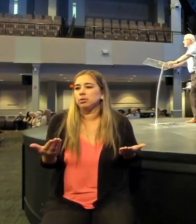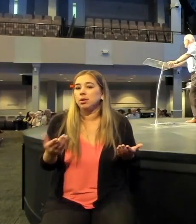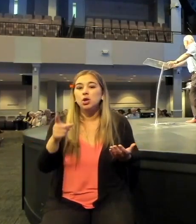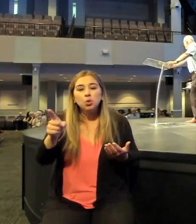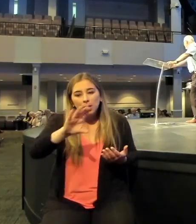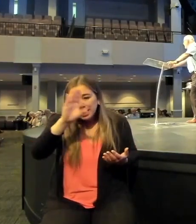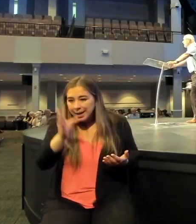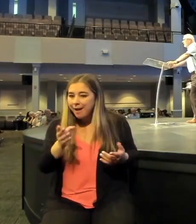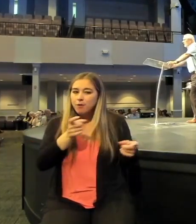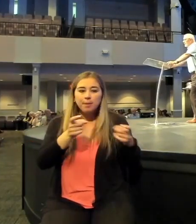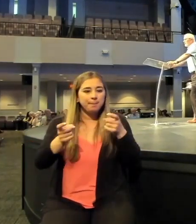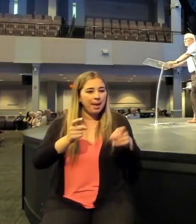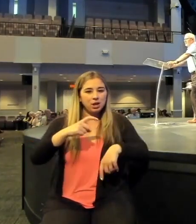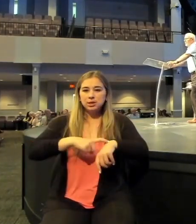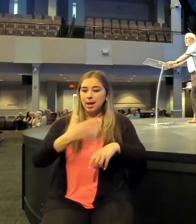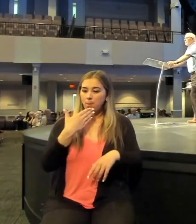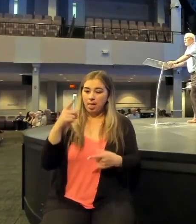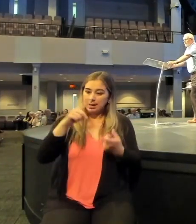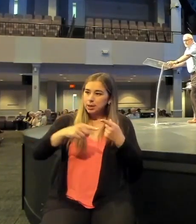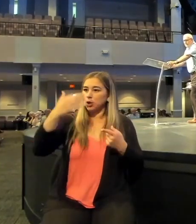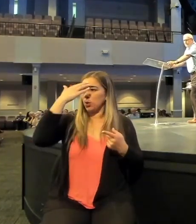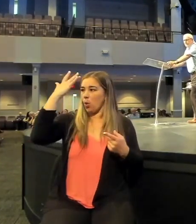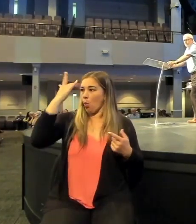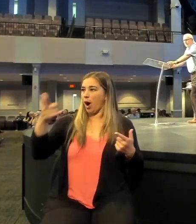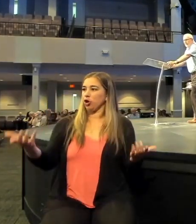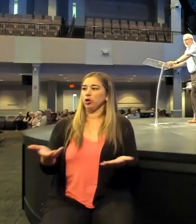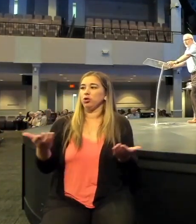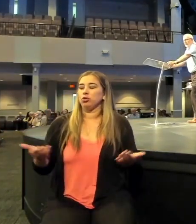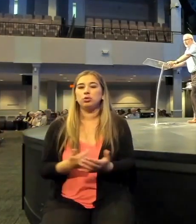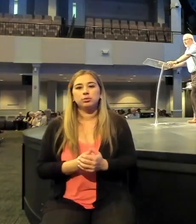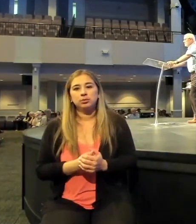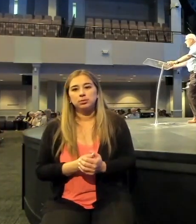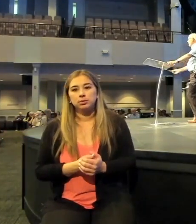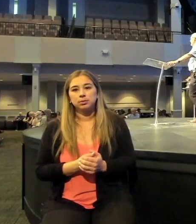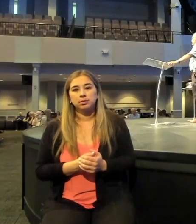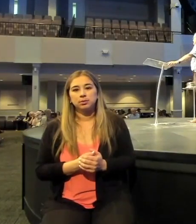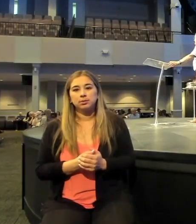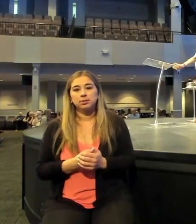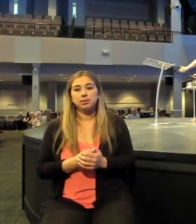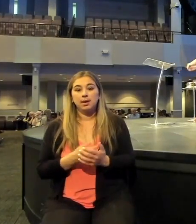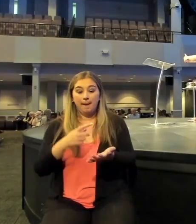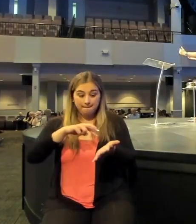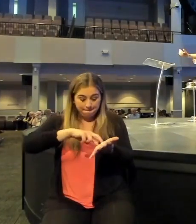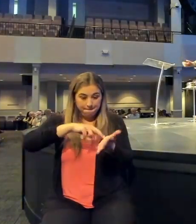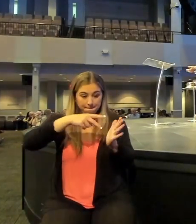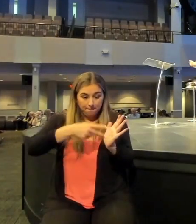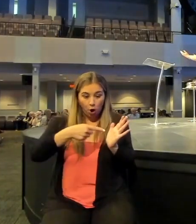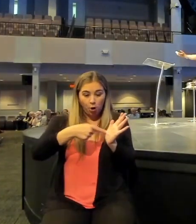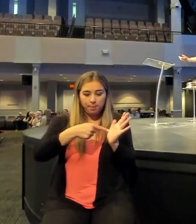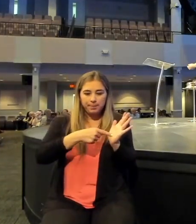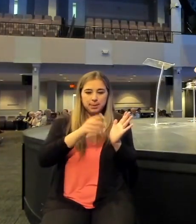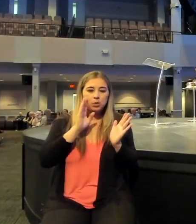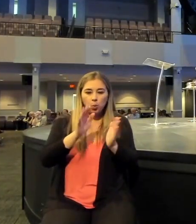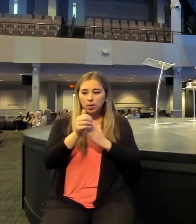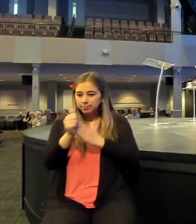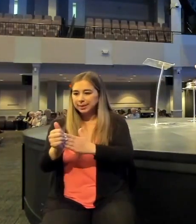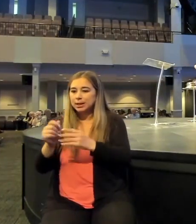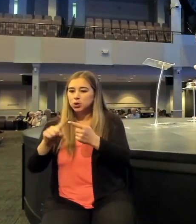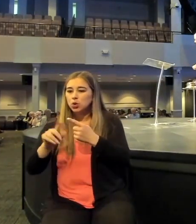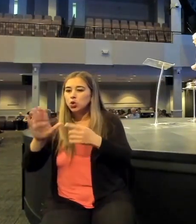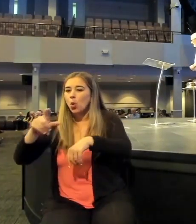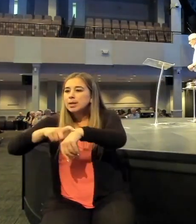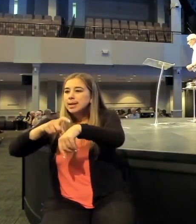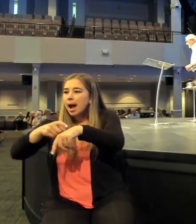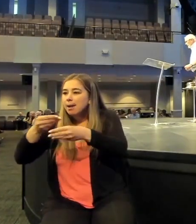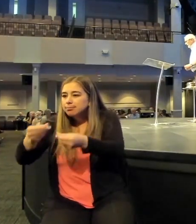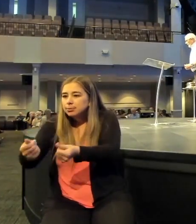never manage your time well unless you know why you're here. Because purpose defines how you are to spend your time.